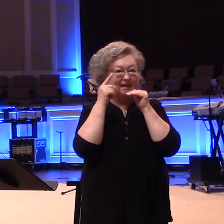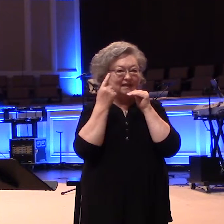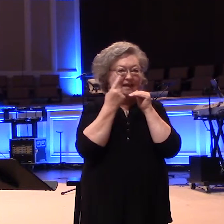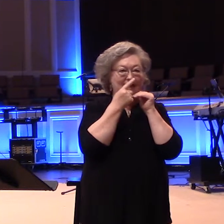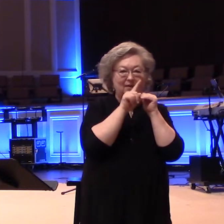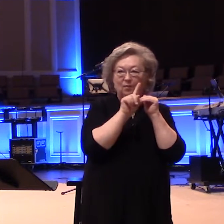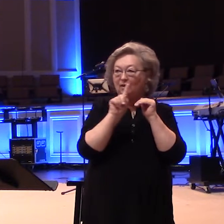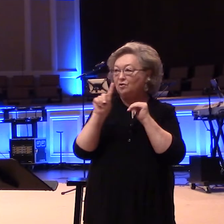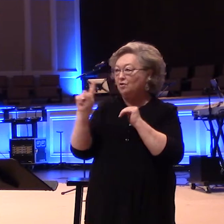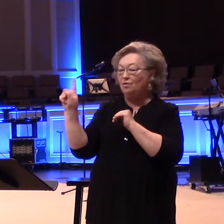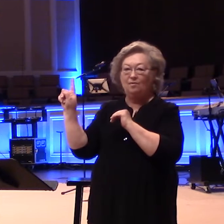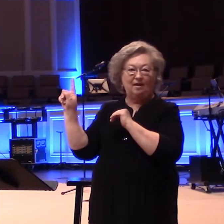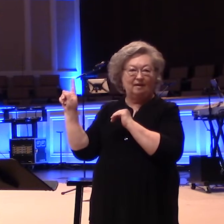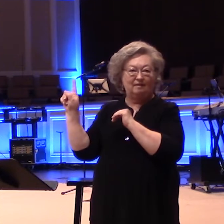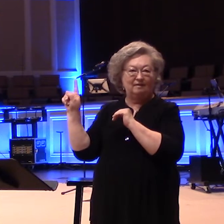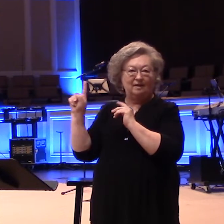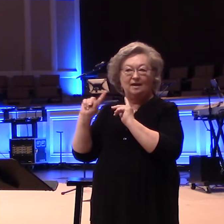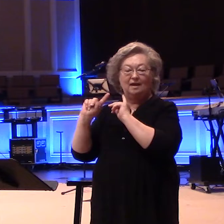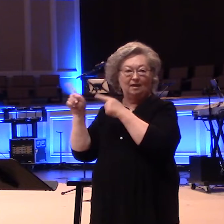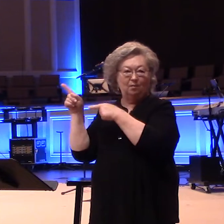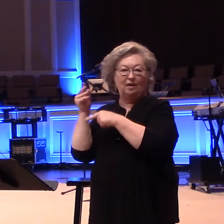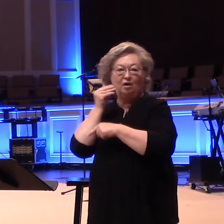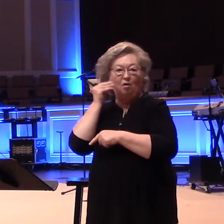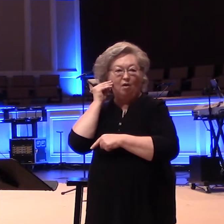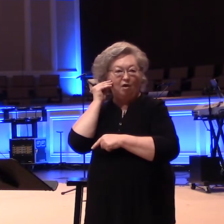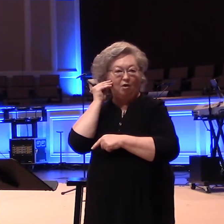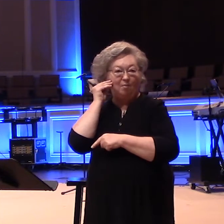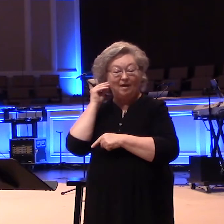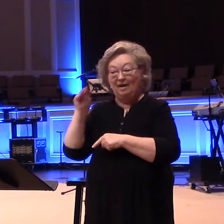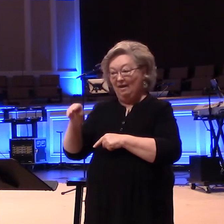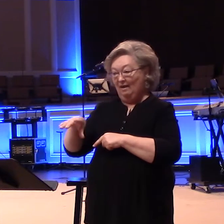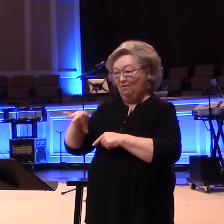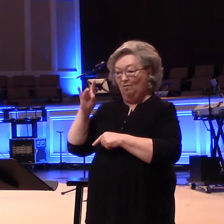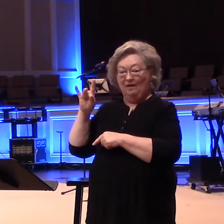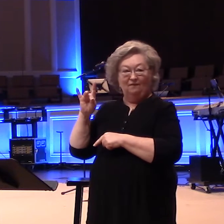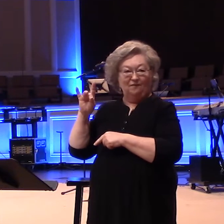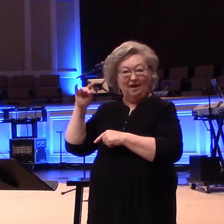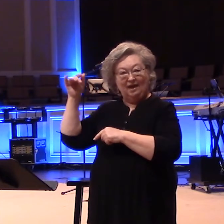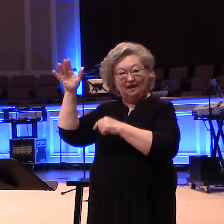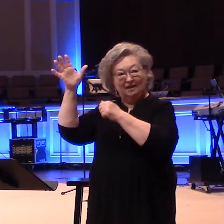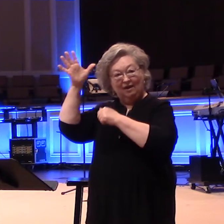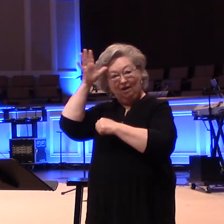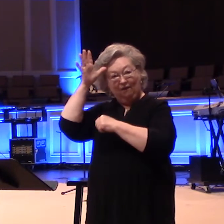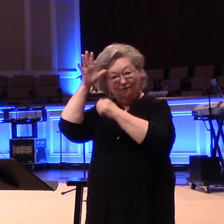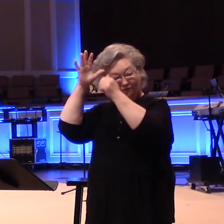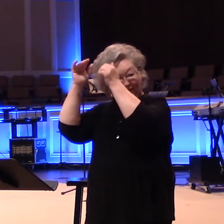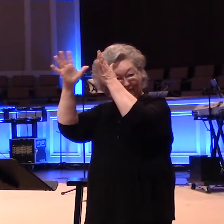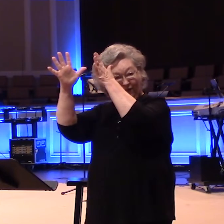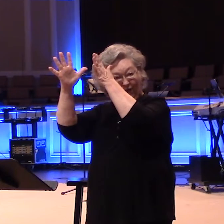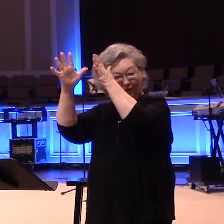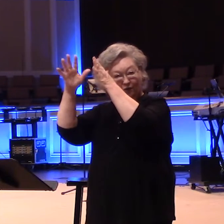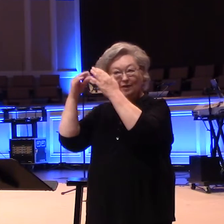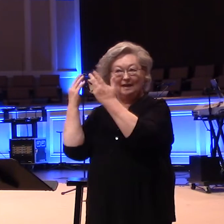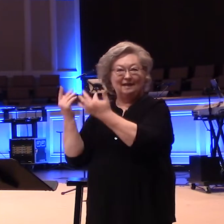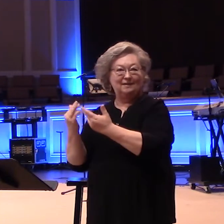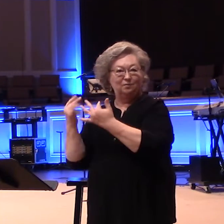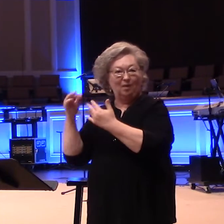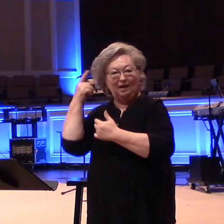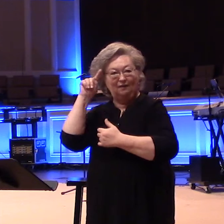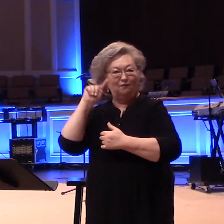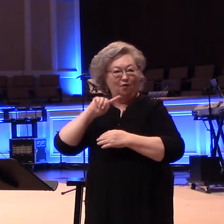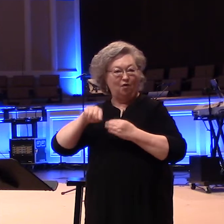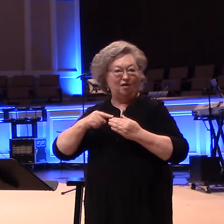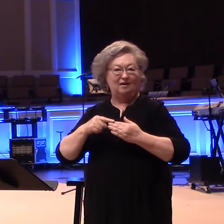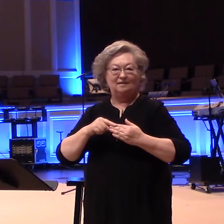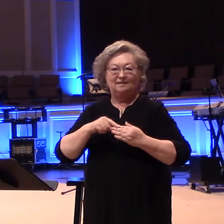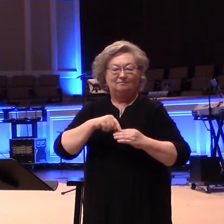hope, make our way home to find a father who's been waiting for us all along. Don't you love stories about